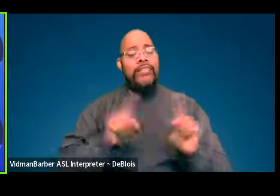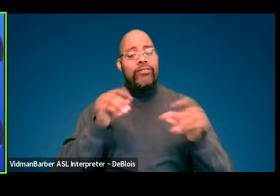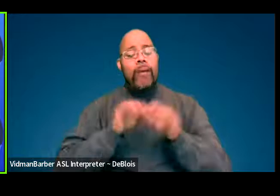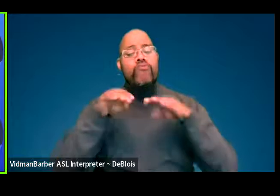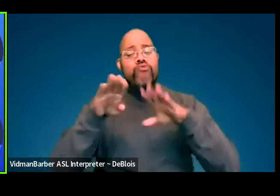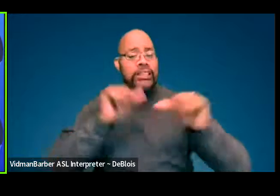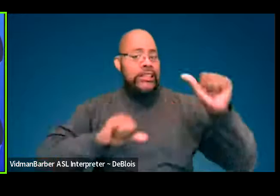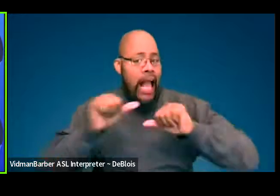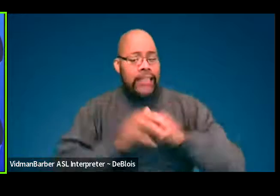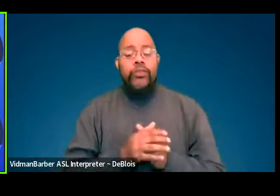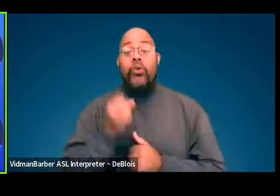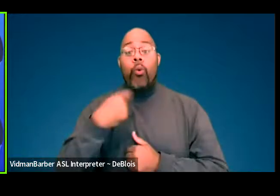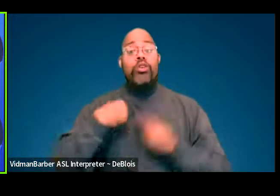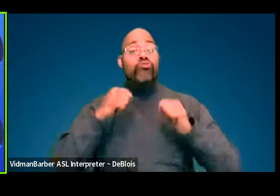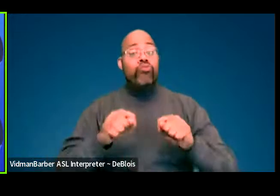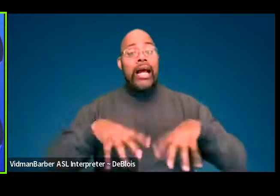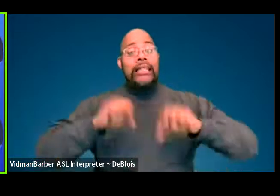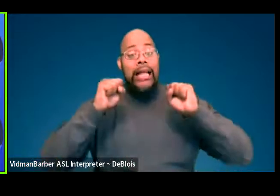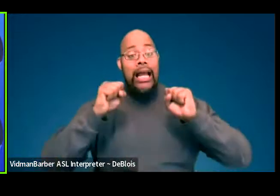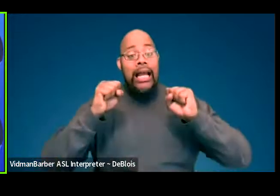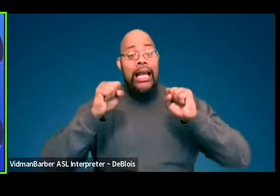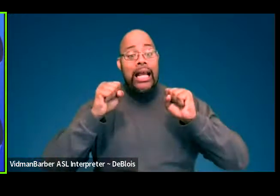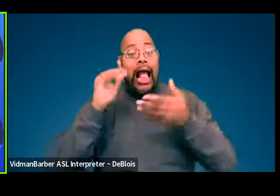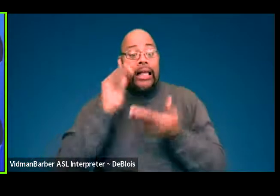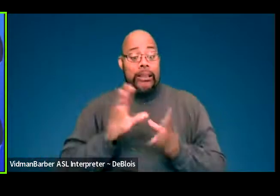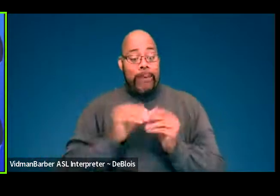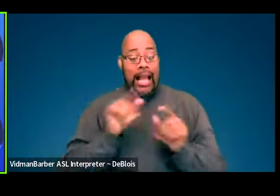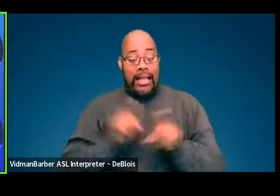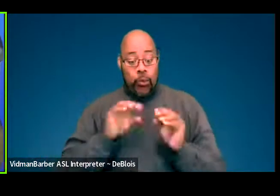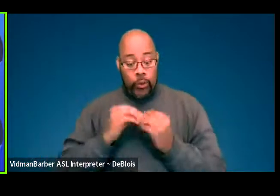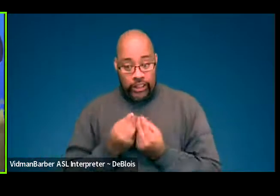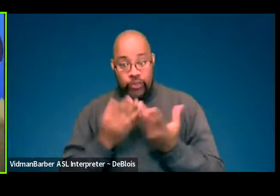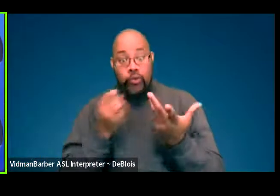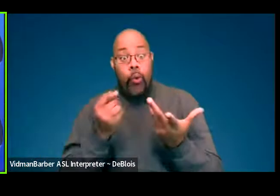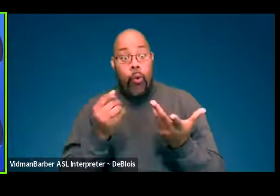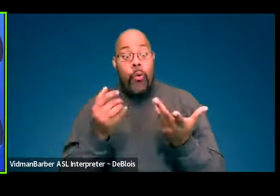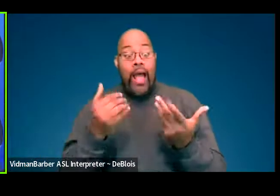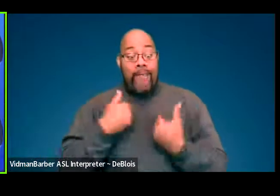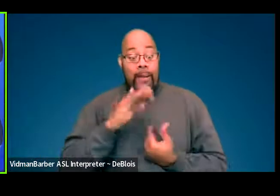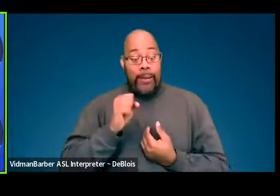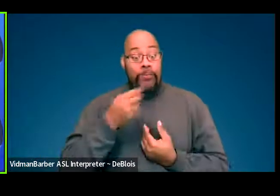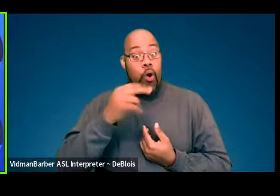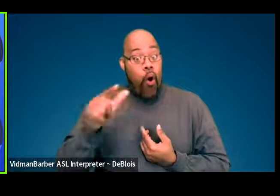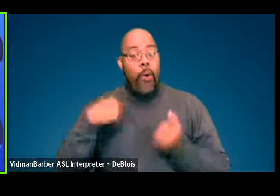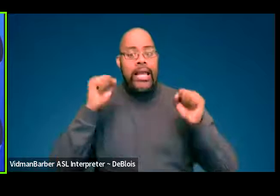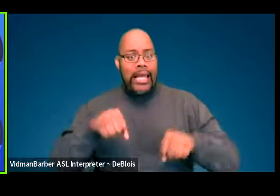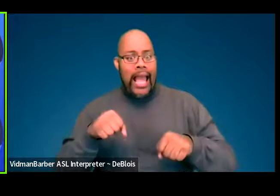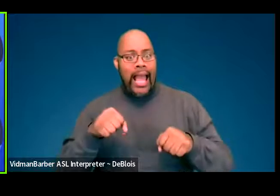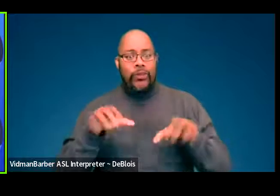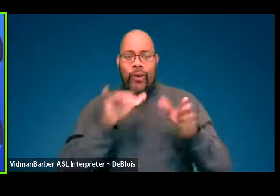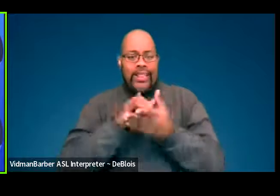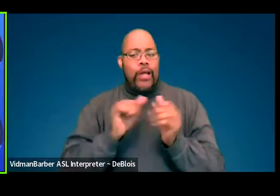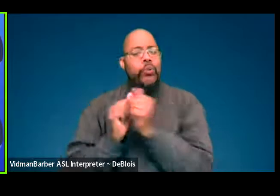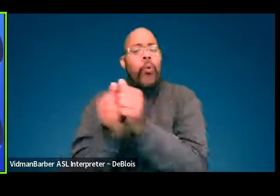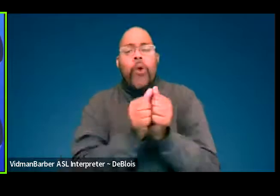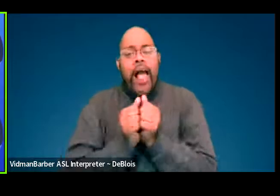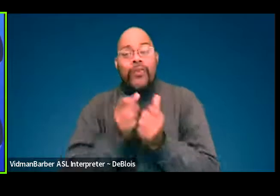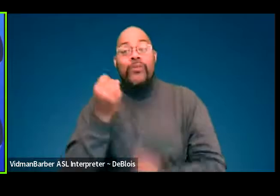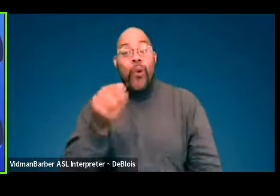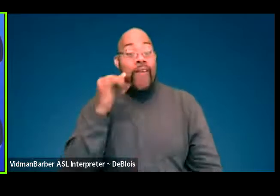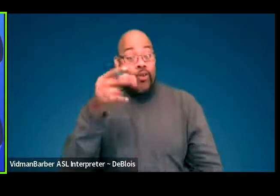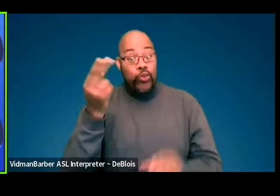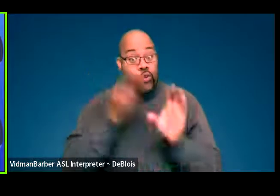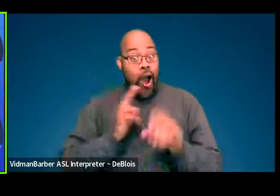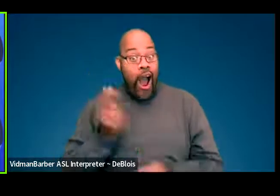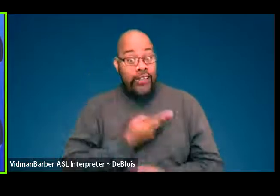marine science. So we're trying to take less meetings as an organization. So by having BIMS Hall, we can kind of just do this together. So if you're